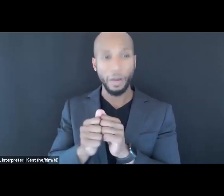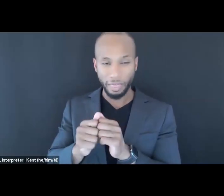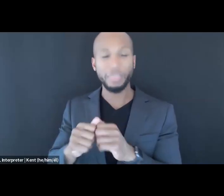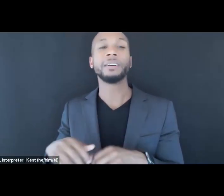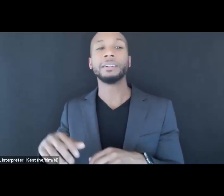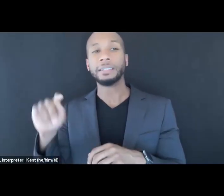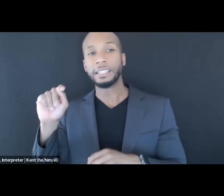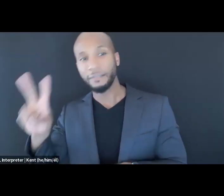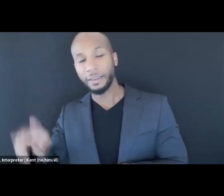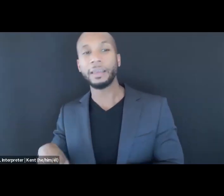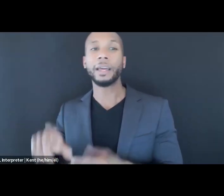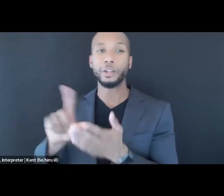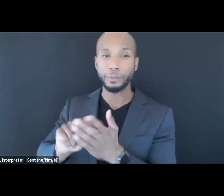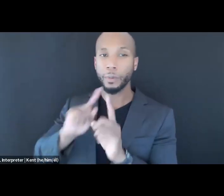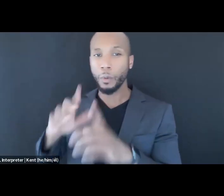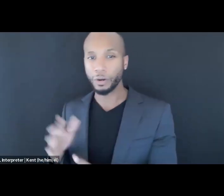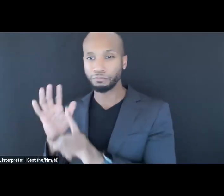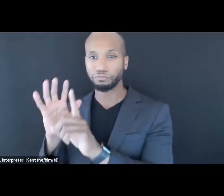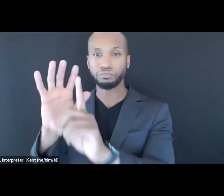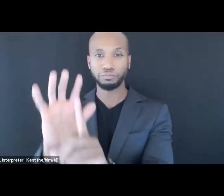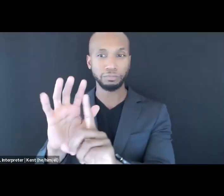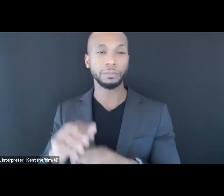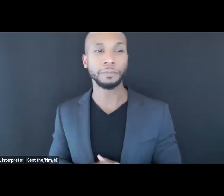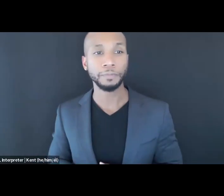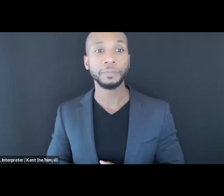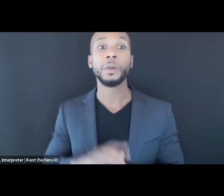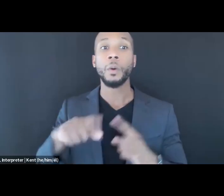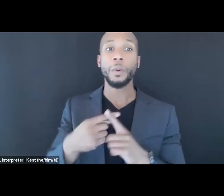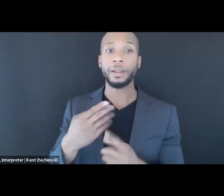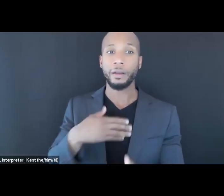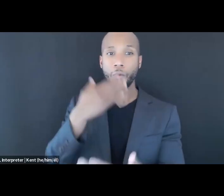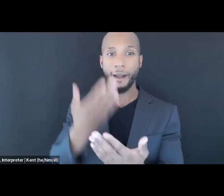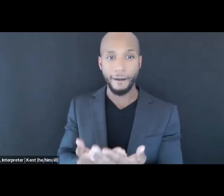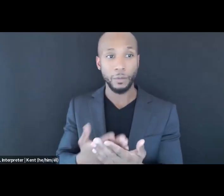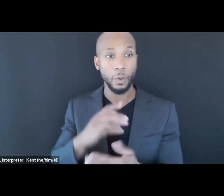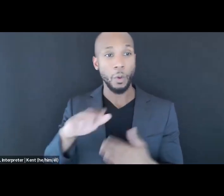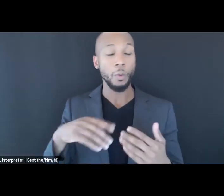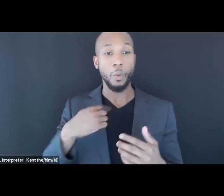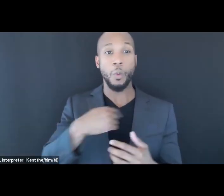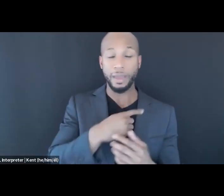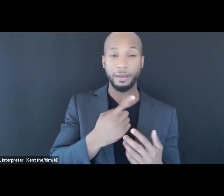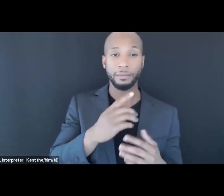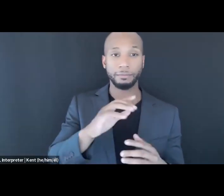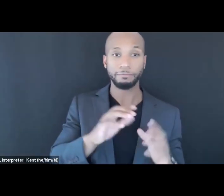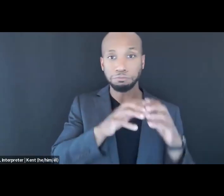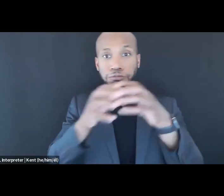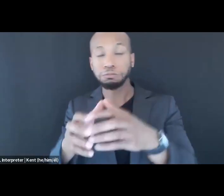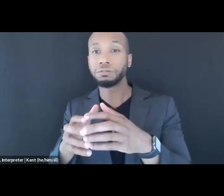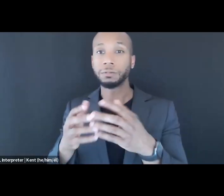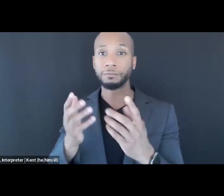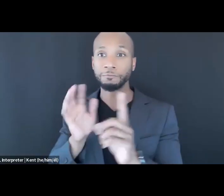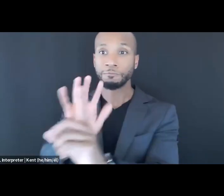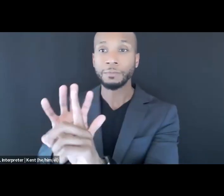of television and newspaper reporters. When he arrived, we rushed him. I think